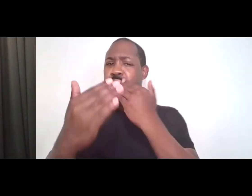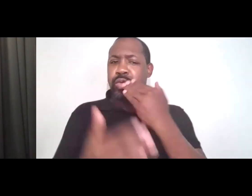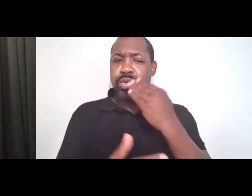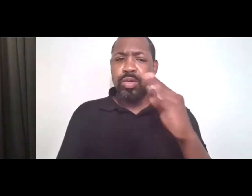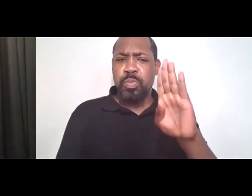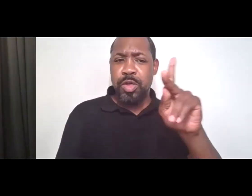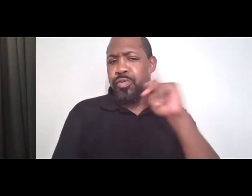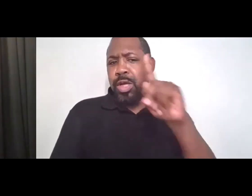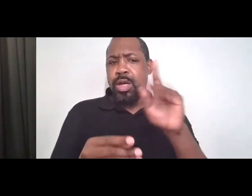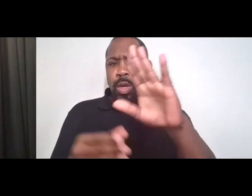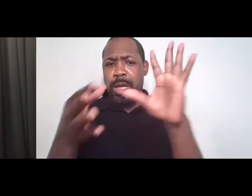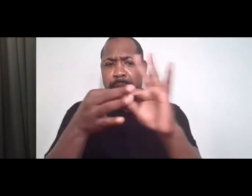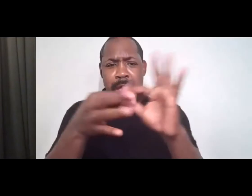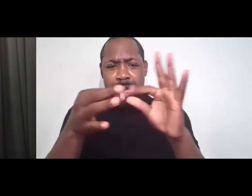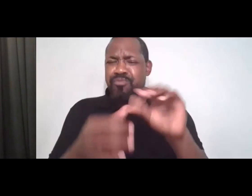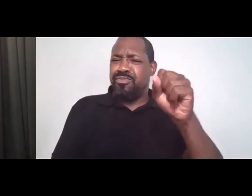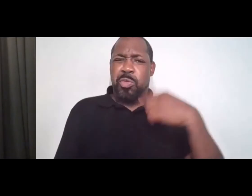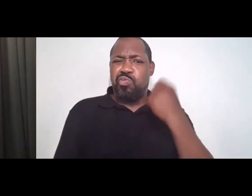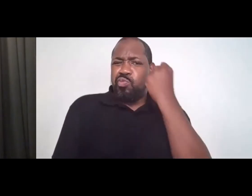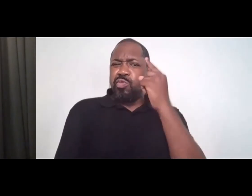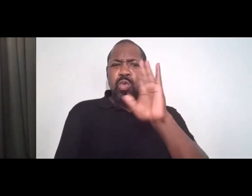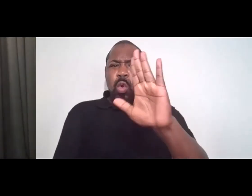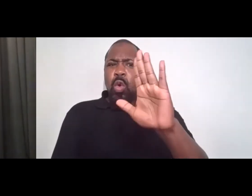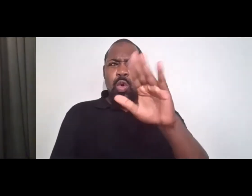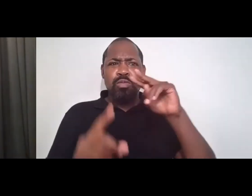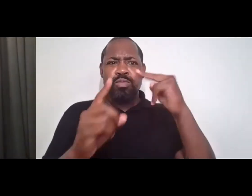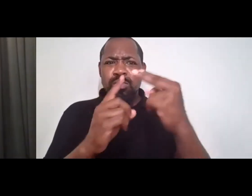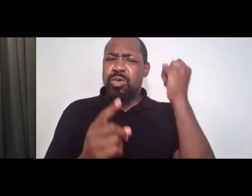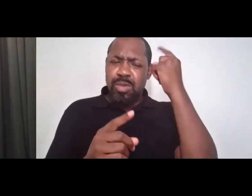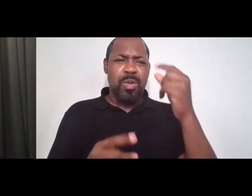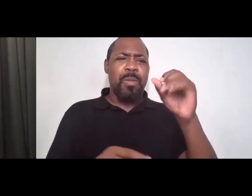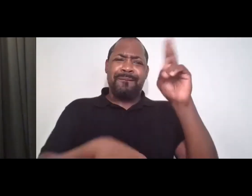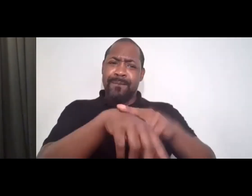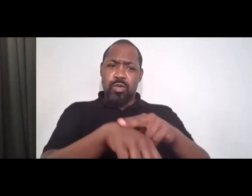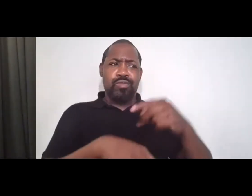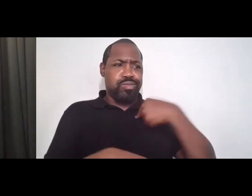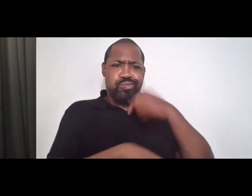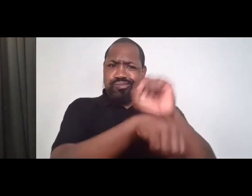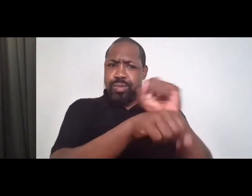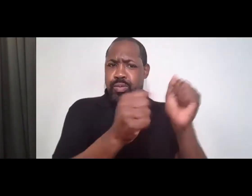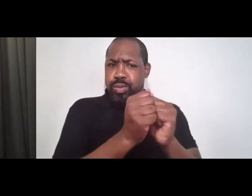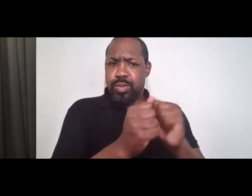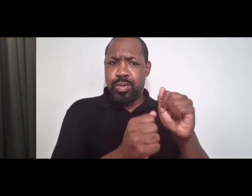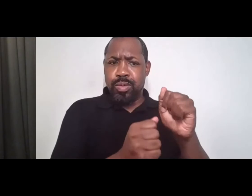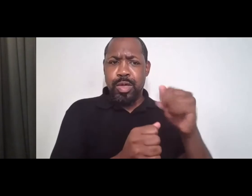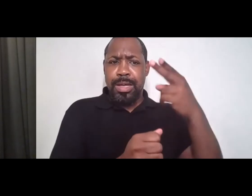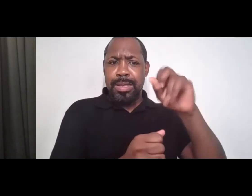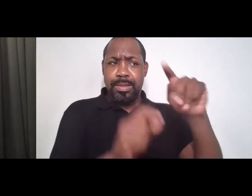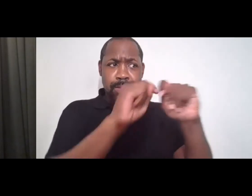Okay. Thank you, Bonnie, for your comment. I understand your point and your point of view. And of course,